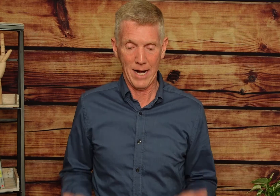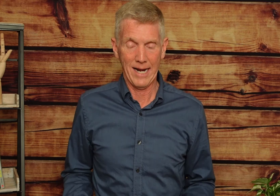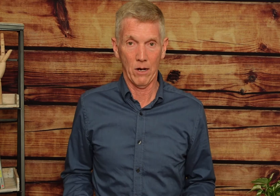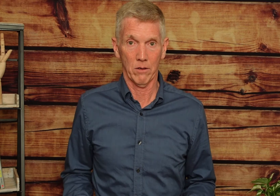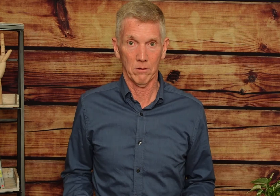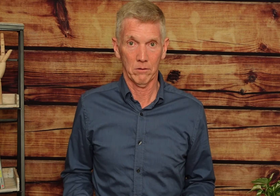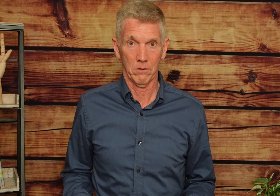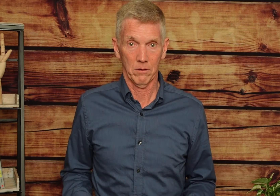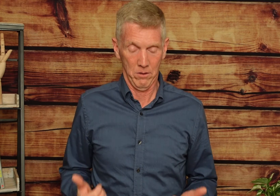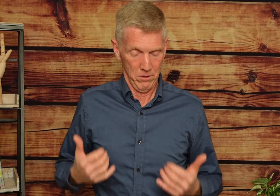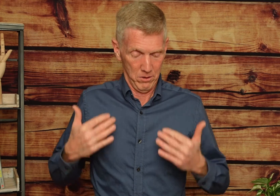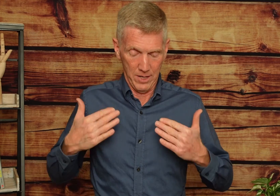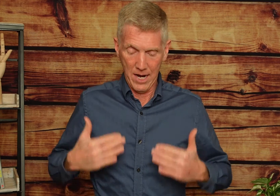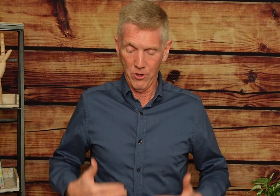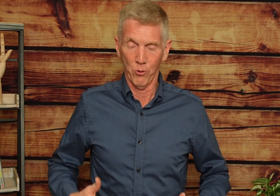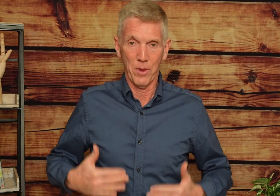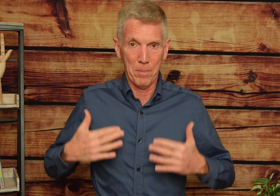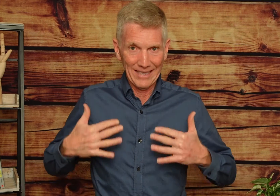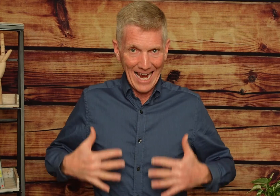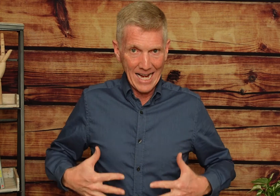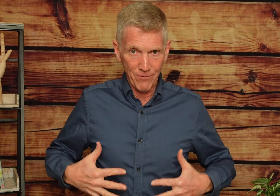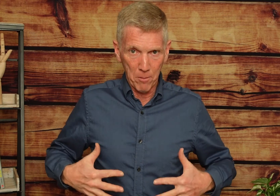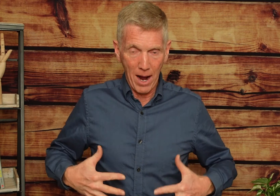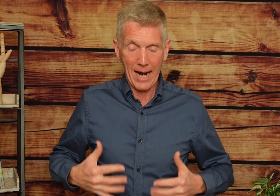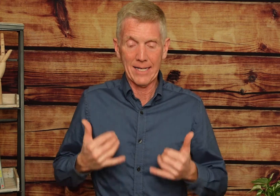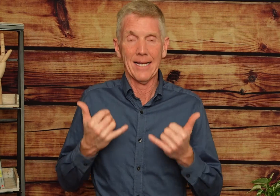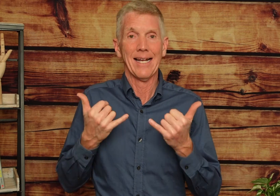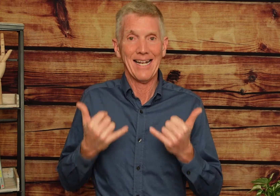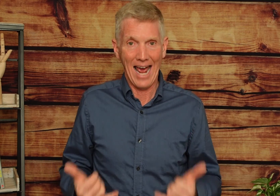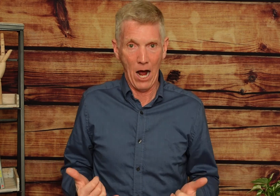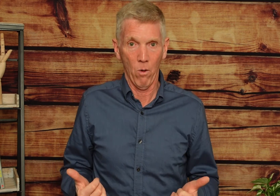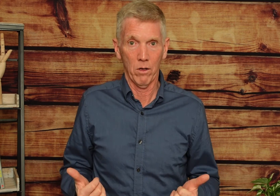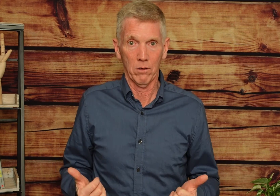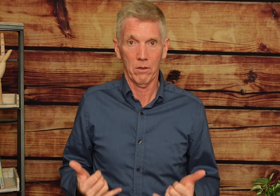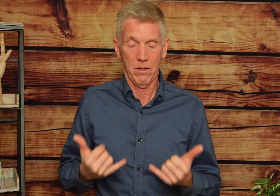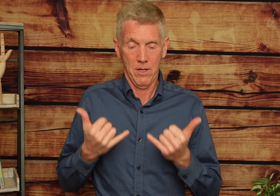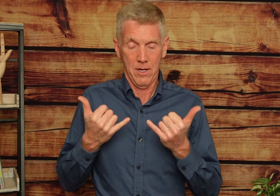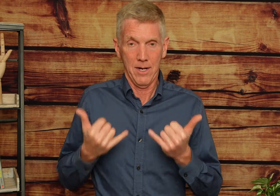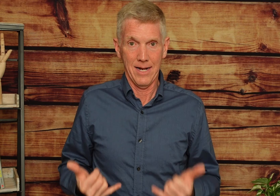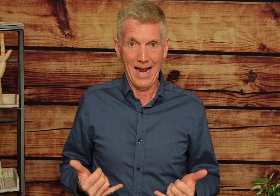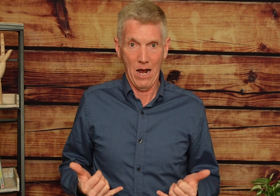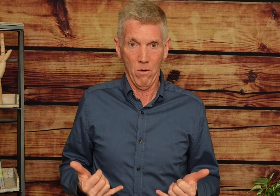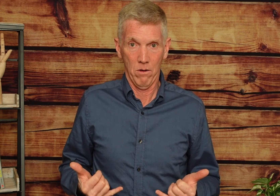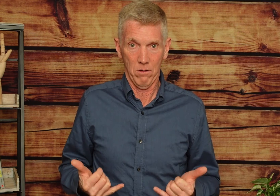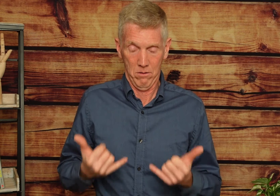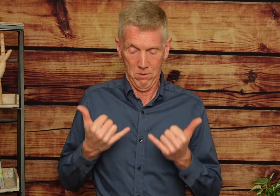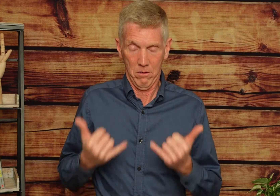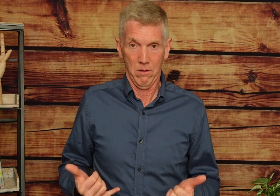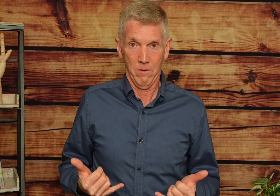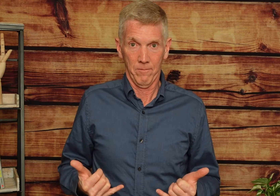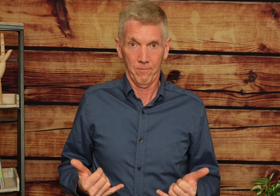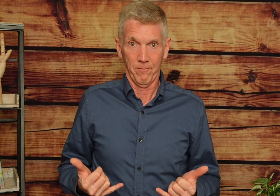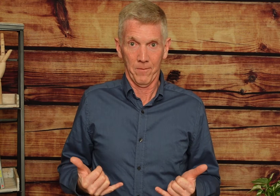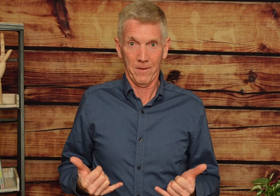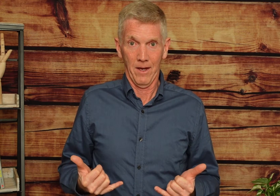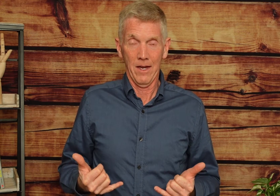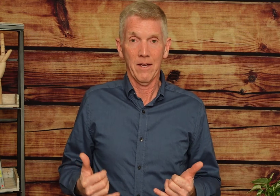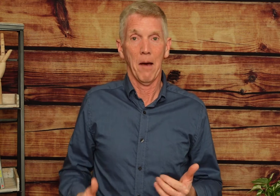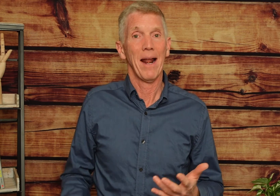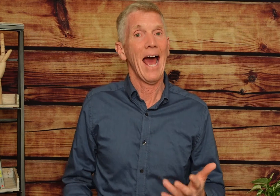down. Okay, you're with the plane of your body. Now. Now. Okay, how about